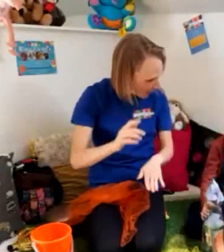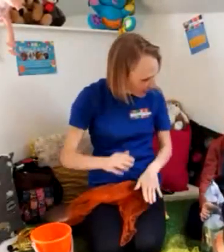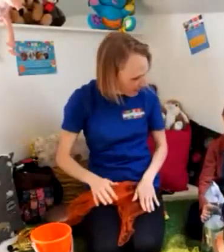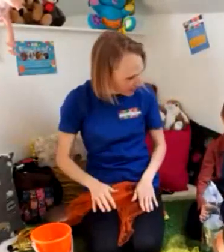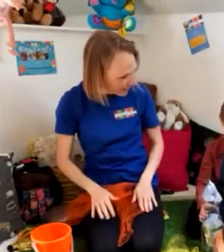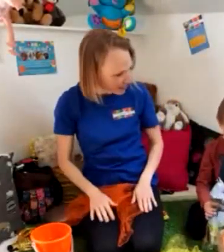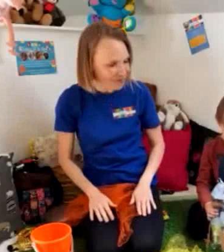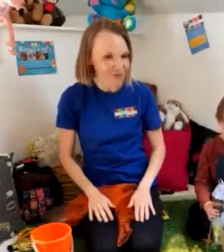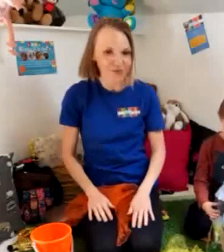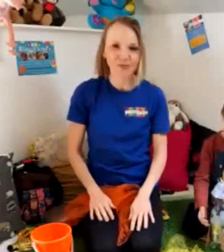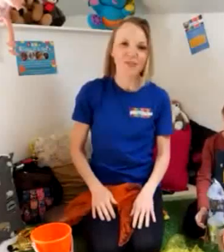are you ready? Thank you.